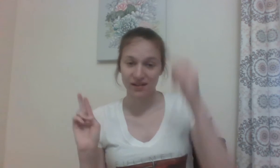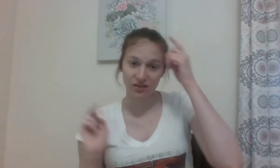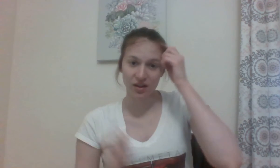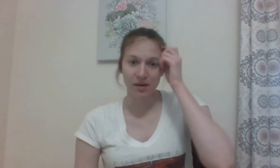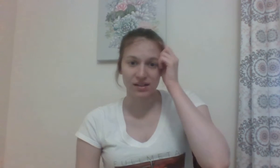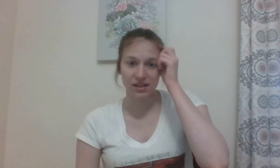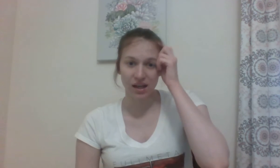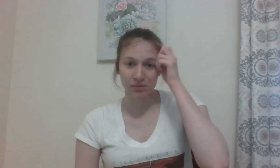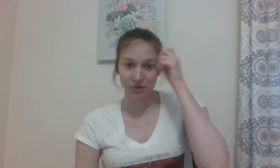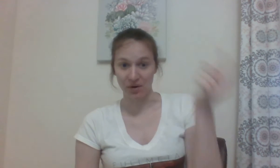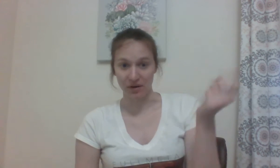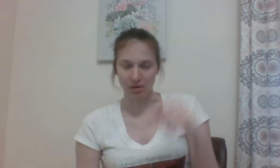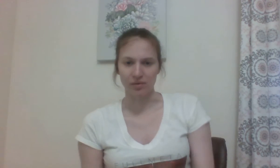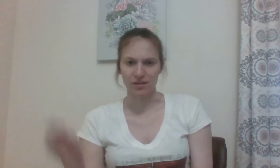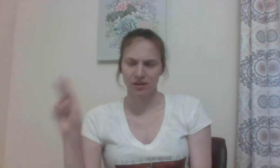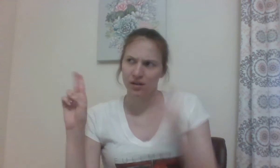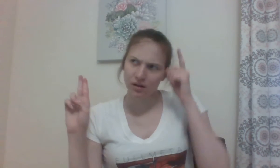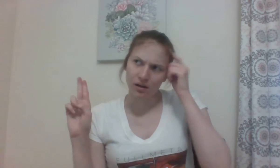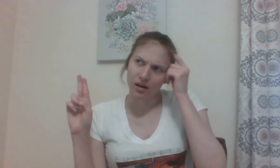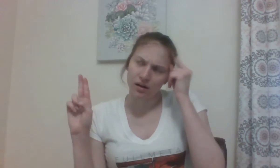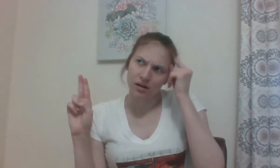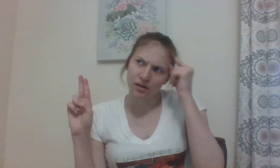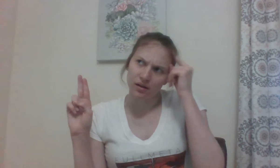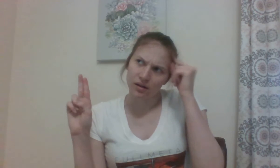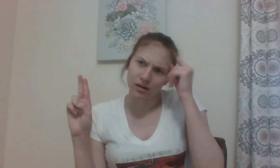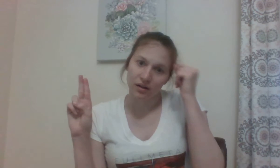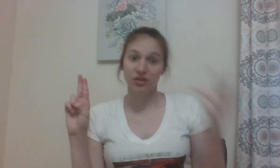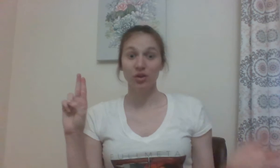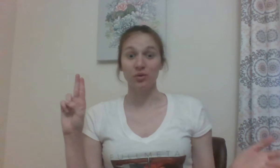has to think about its name before it remembers. Uh, U.